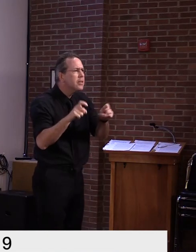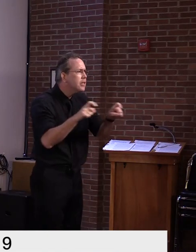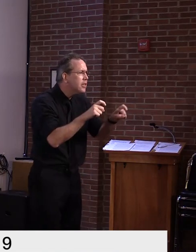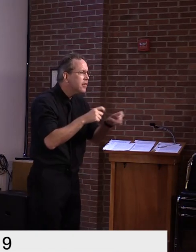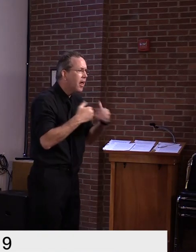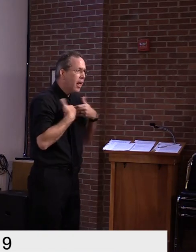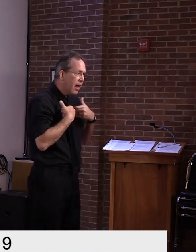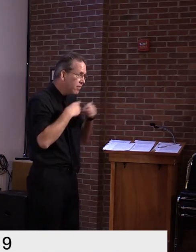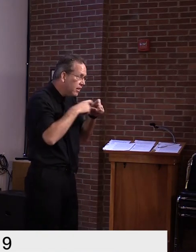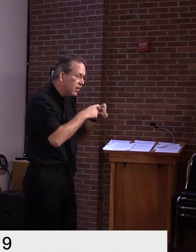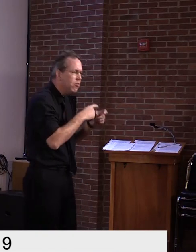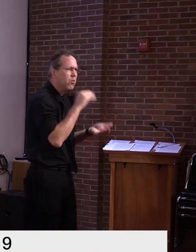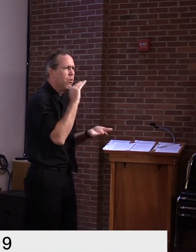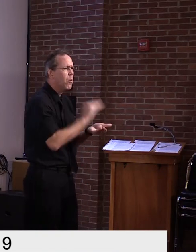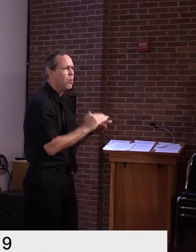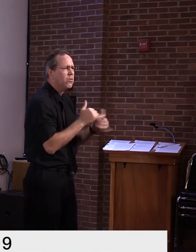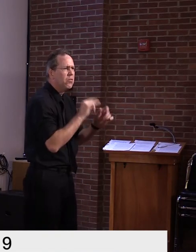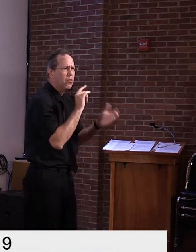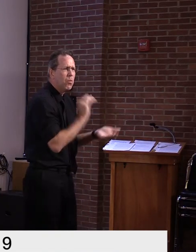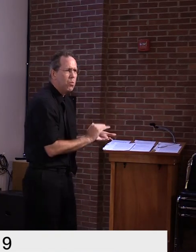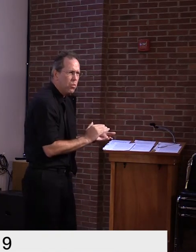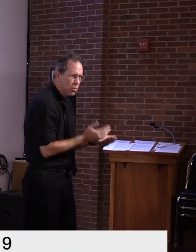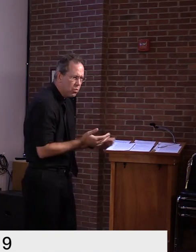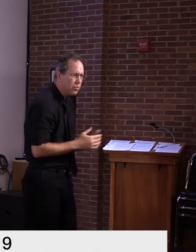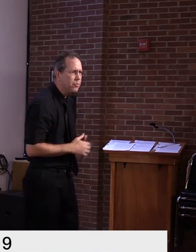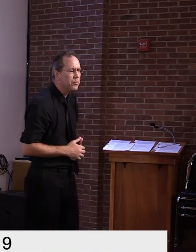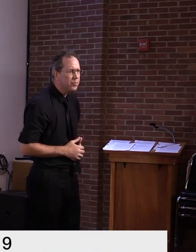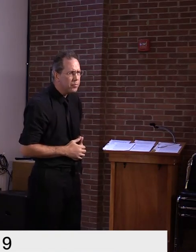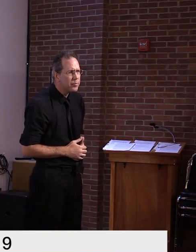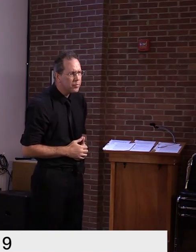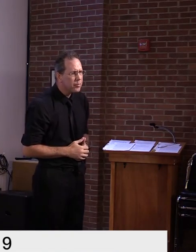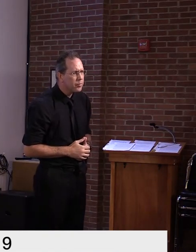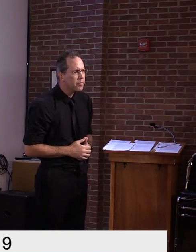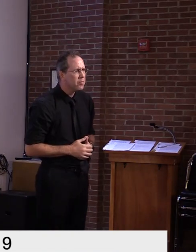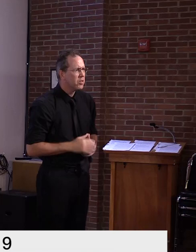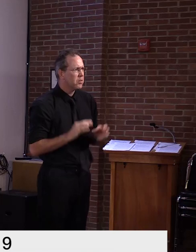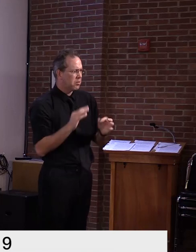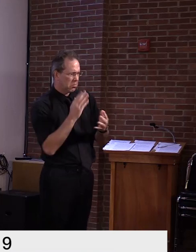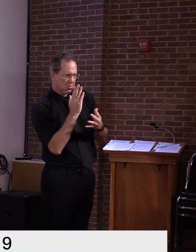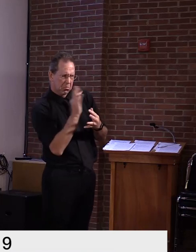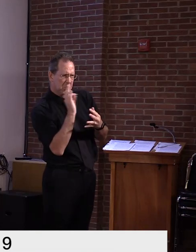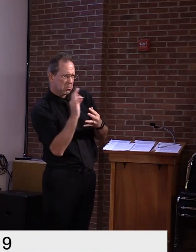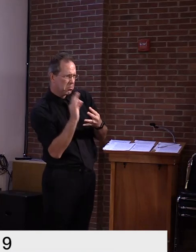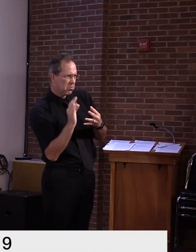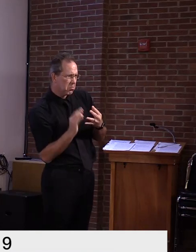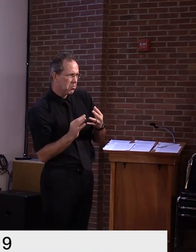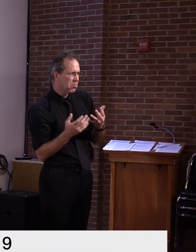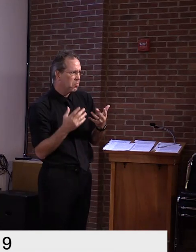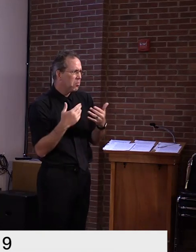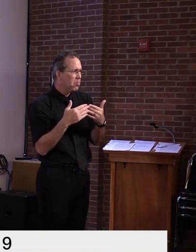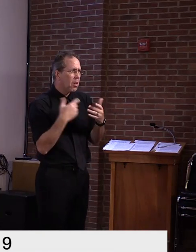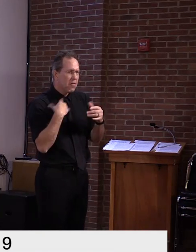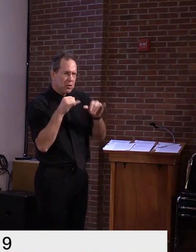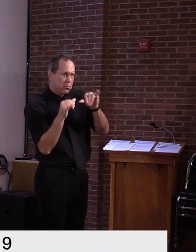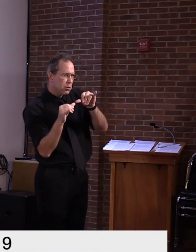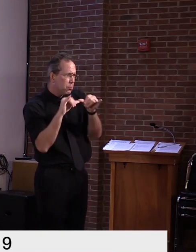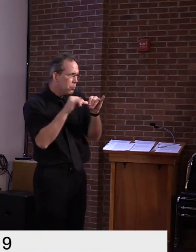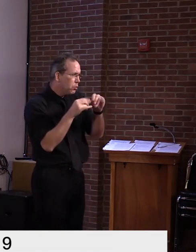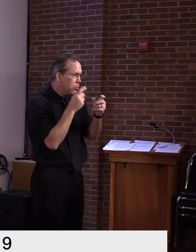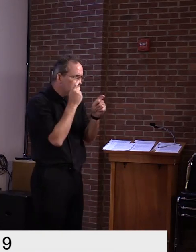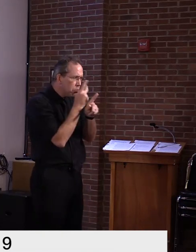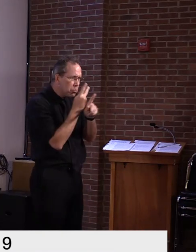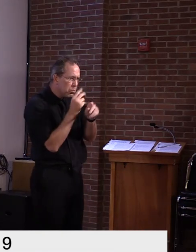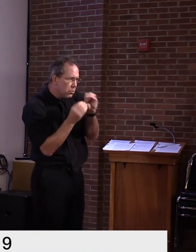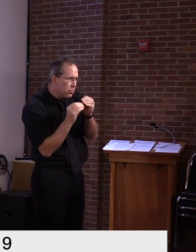as well, and also the lowest positivity rate in the country. So really, against almost any metric that you can measure Vermont by, whether throughout